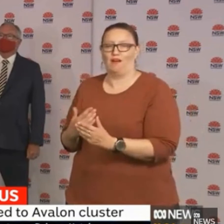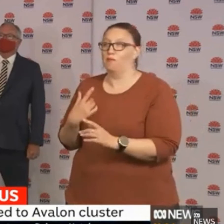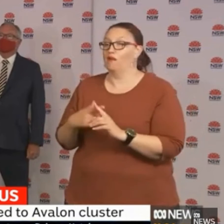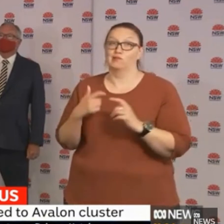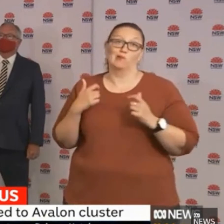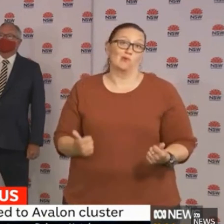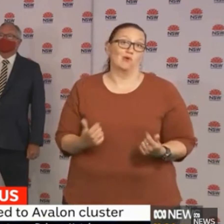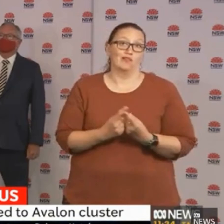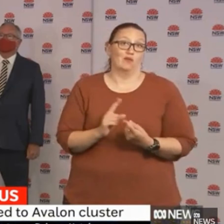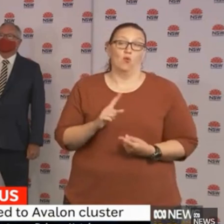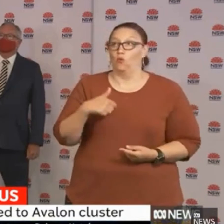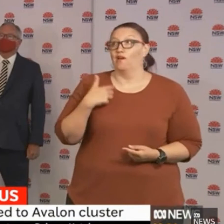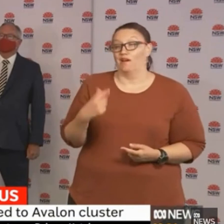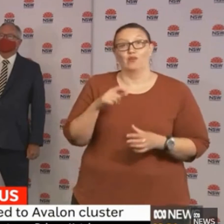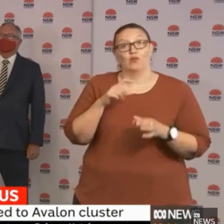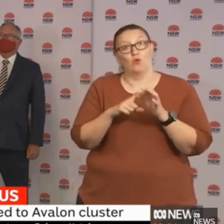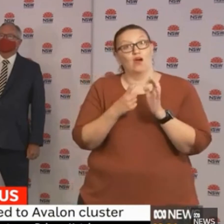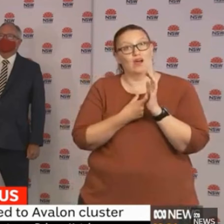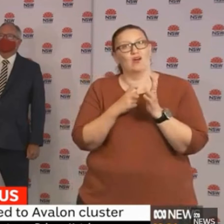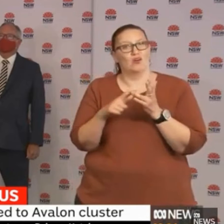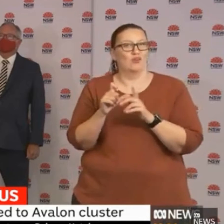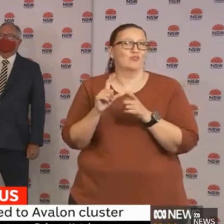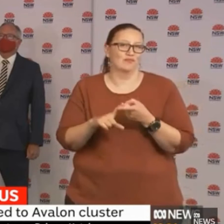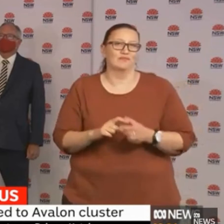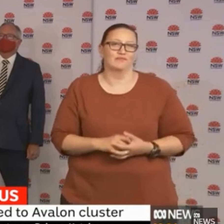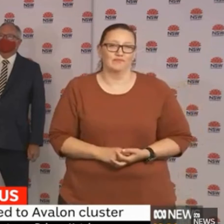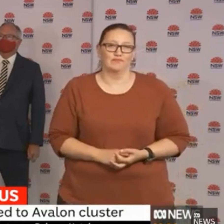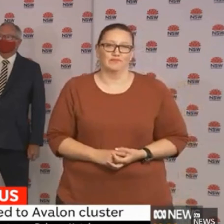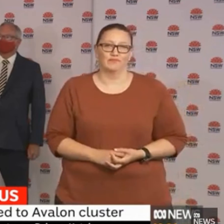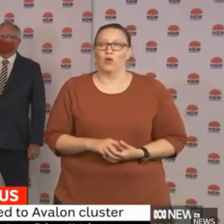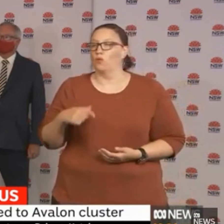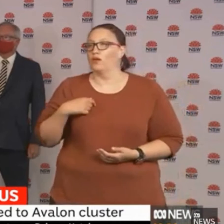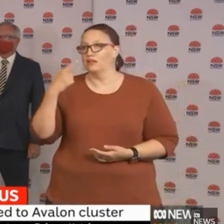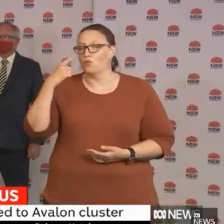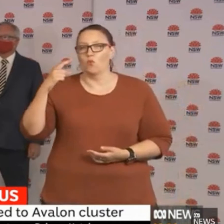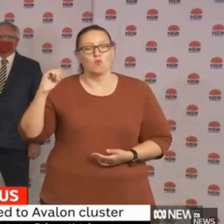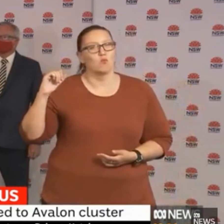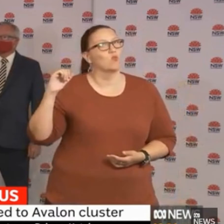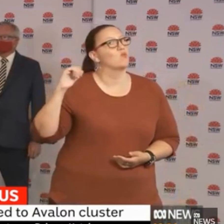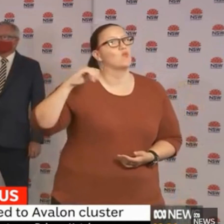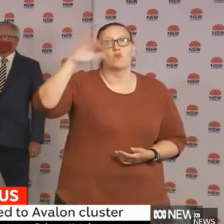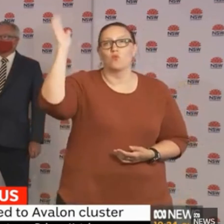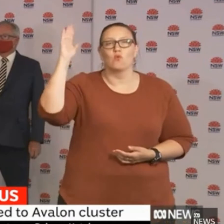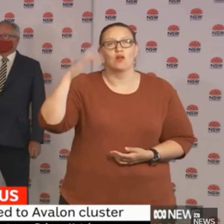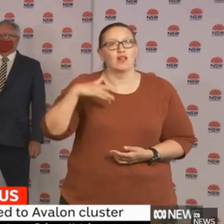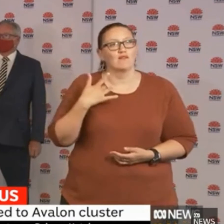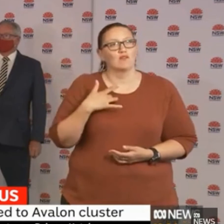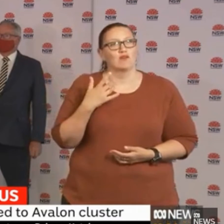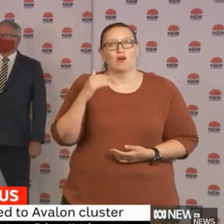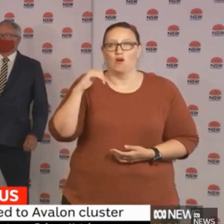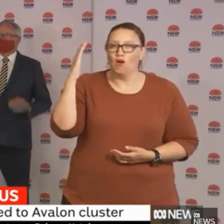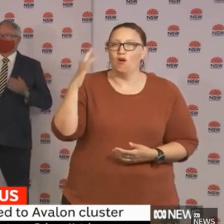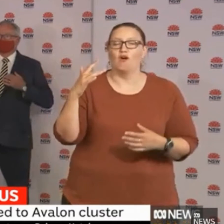also, I just want to acknowledge the community. So whilst we did see very high levels, and again the southwestern Sydney community was